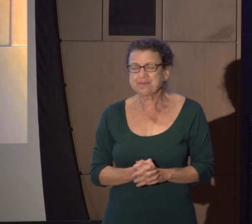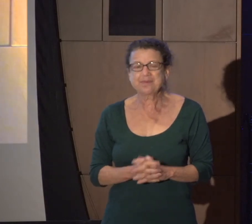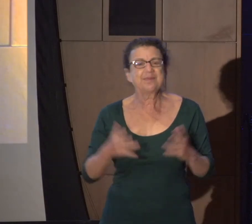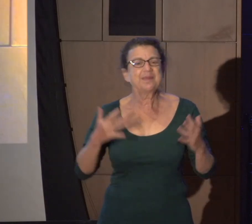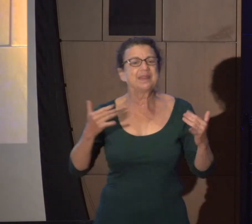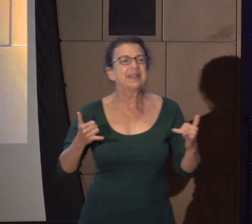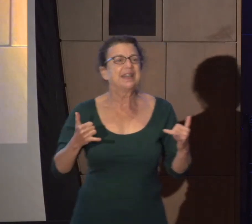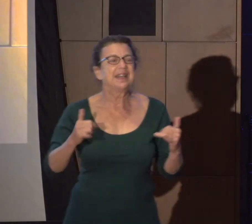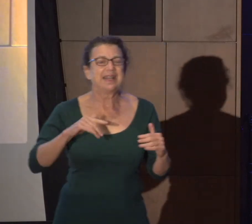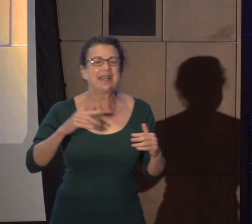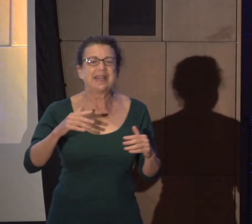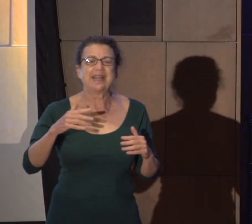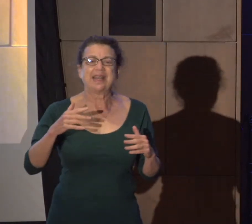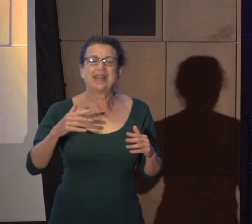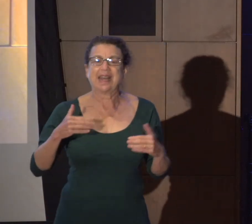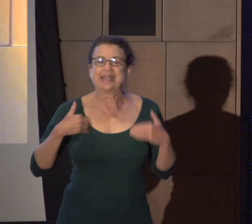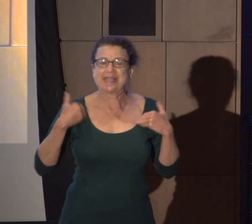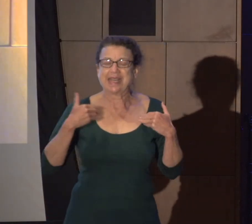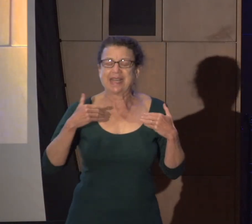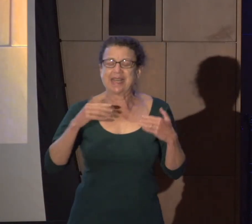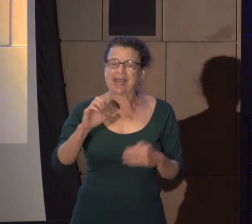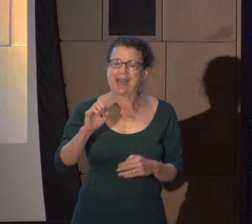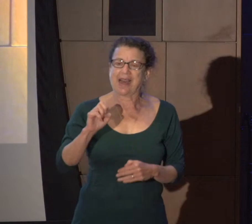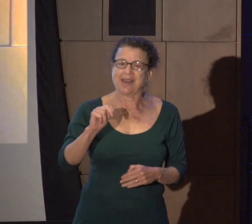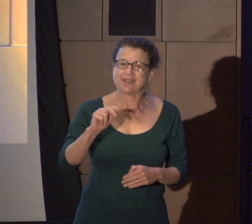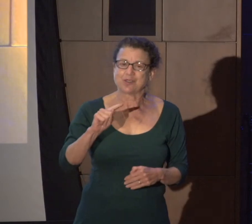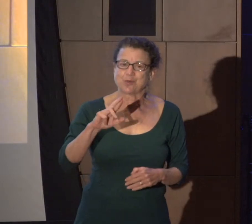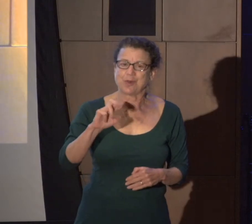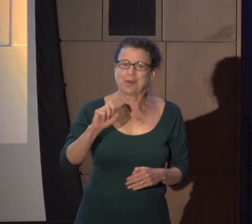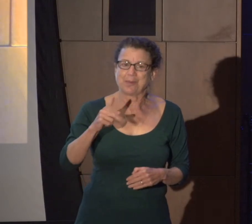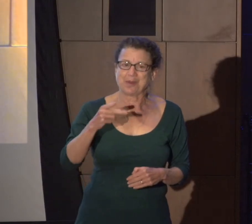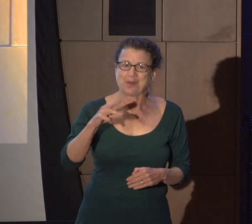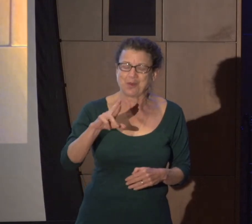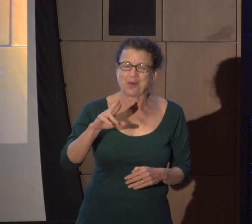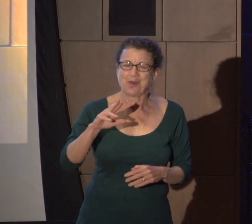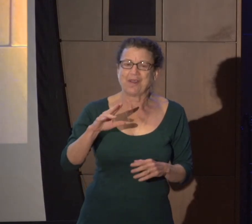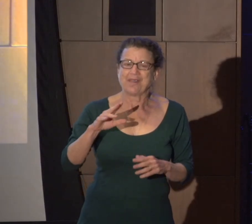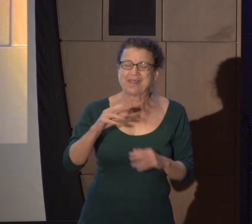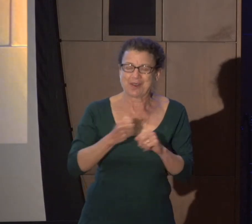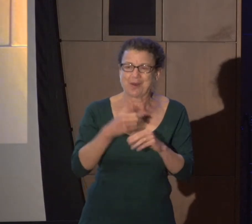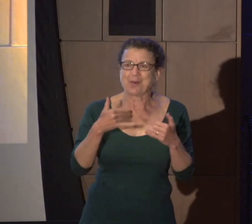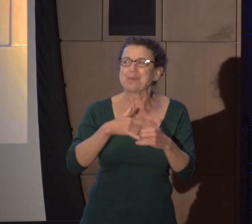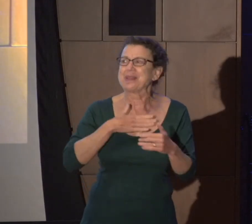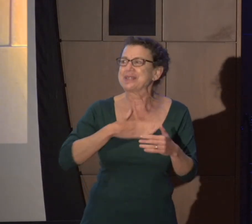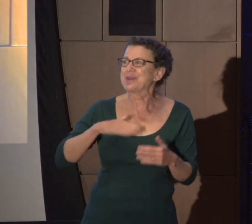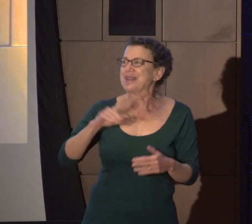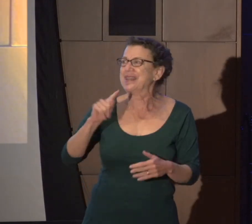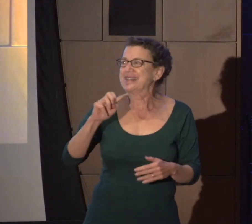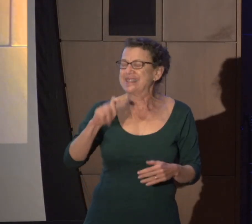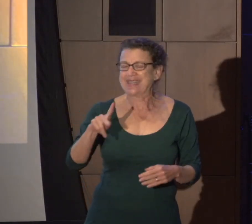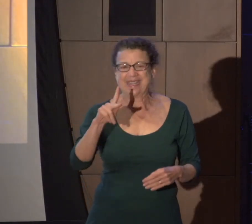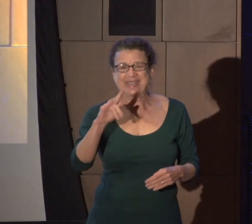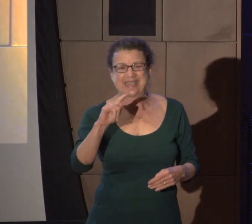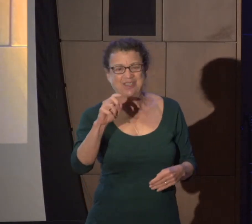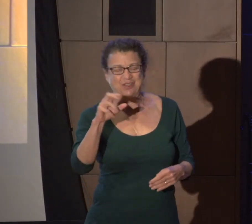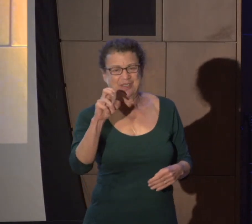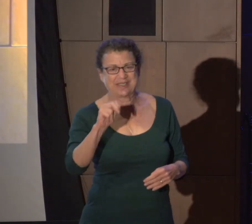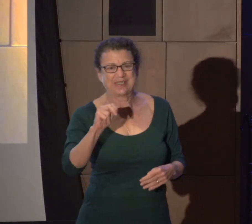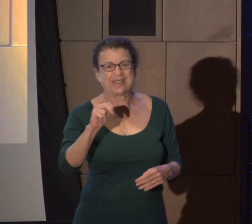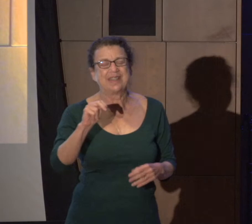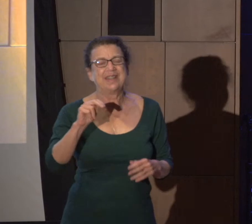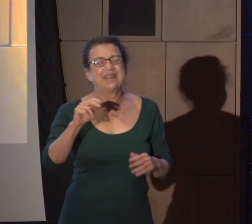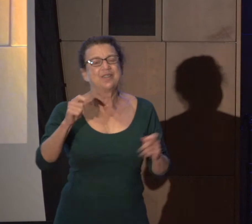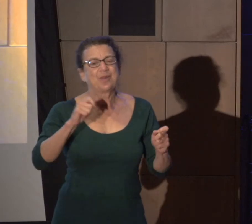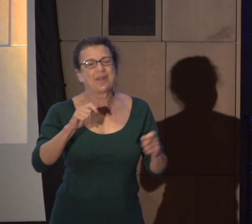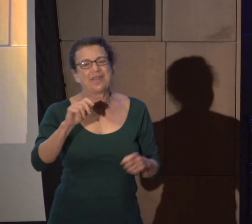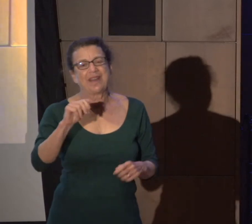Now on to help present the Young Entrepreneur of the Year Award. Please welcome to the stage Ted Kitchens, Director of Aviation